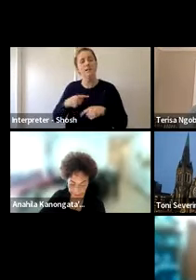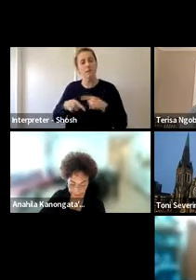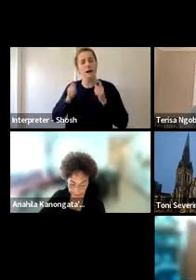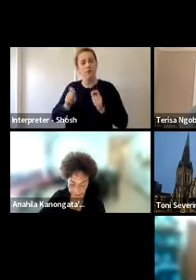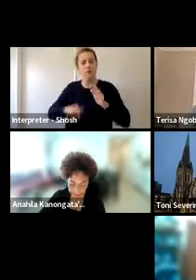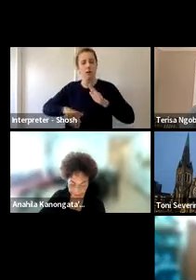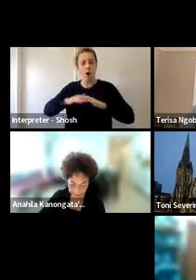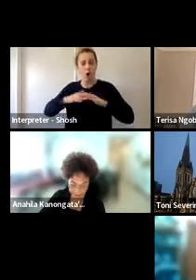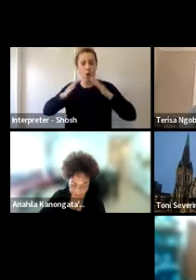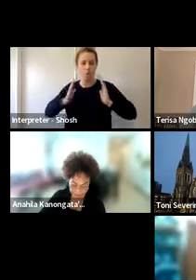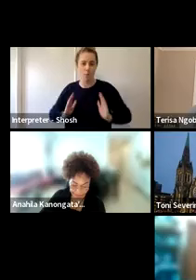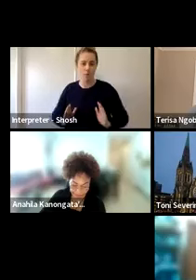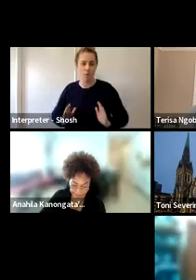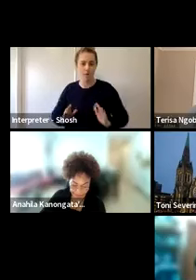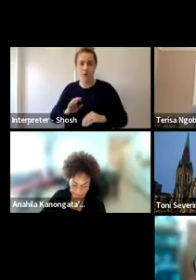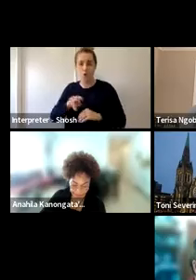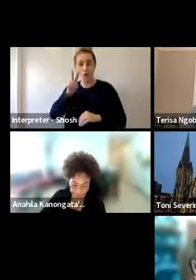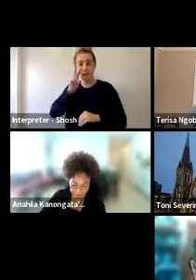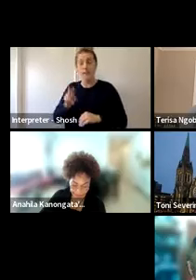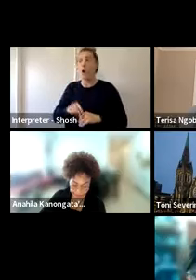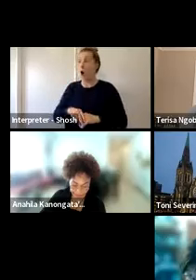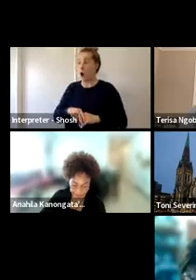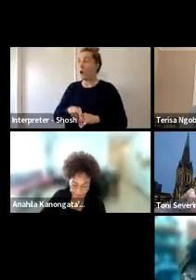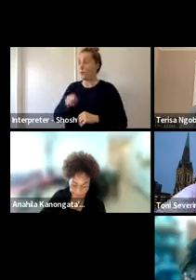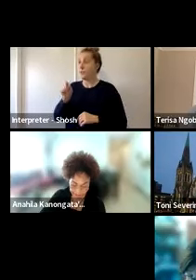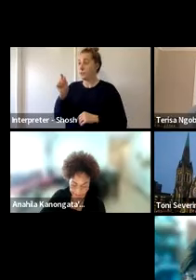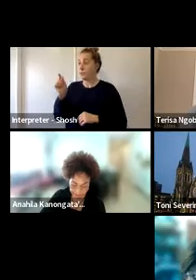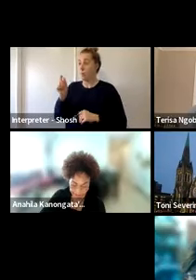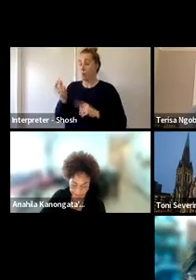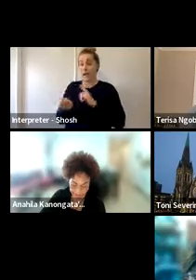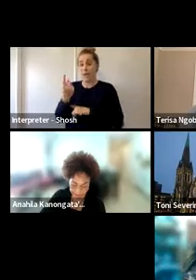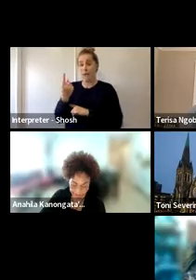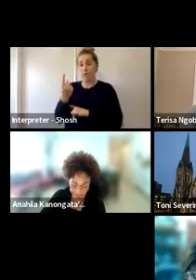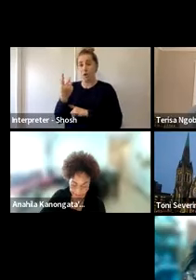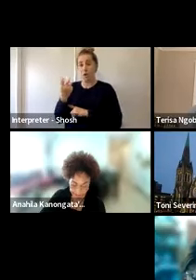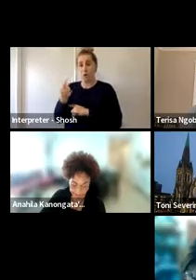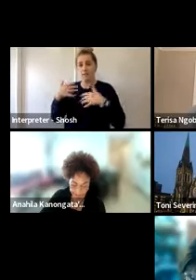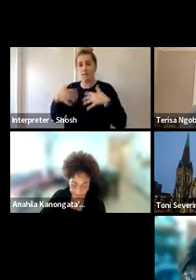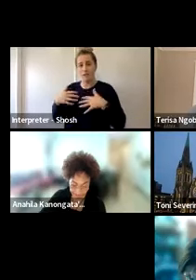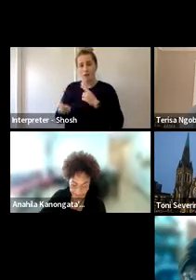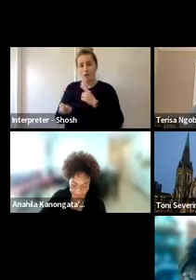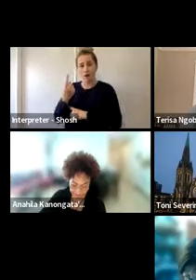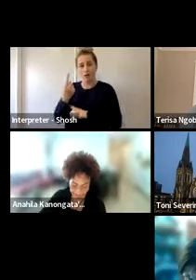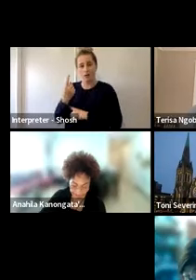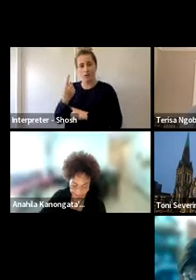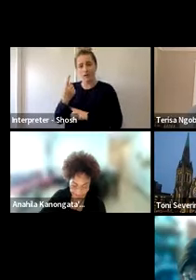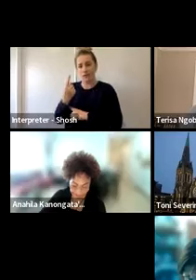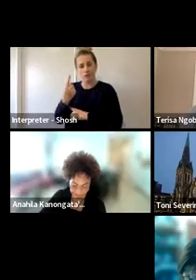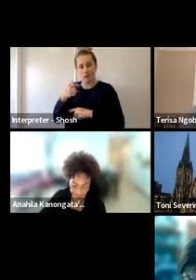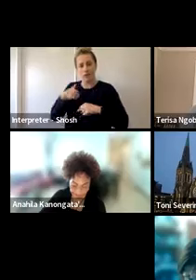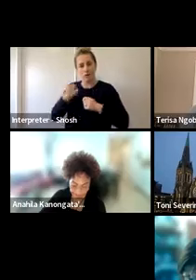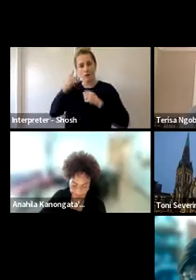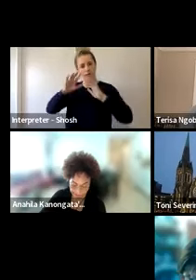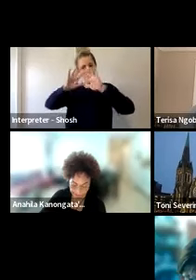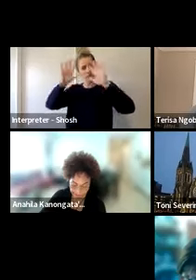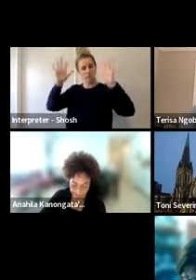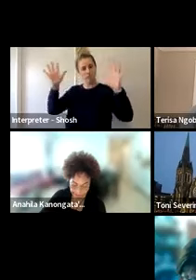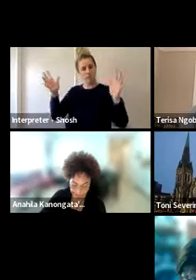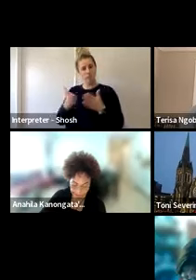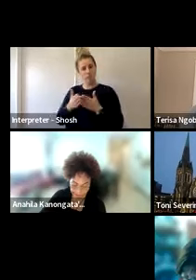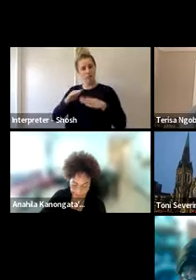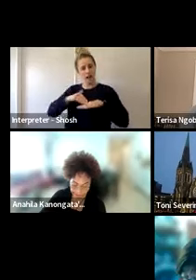whole person and not seeing that one little episodic event of a seizure, but understanding that it affects